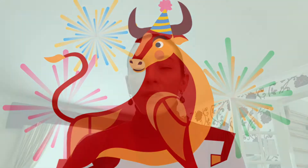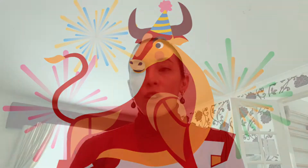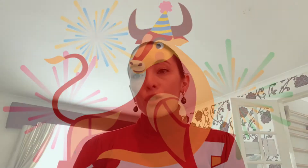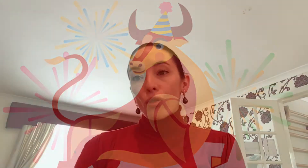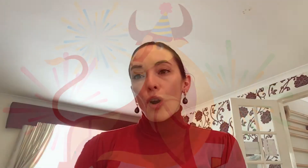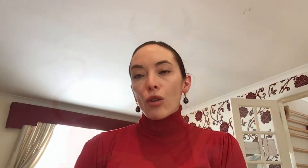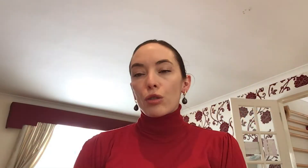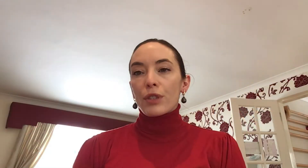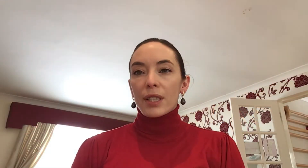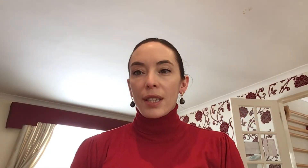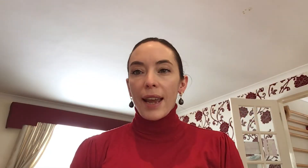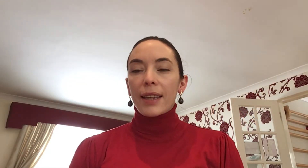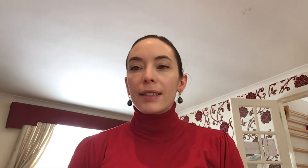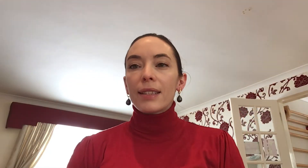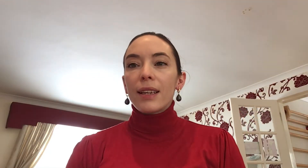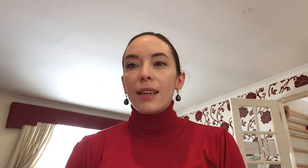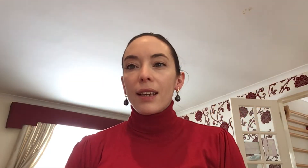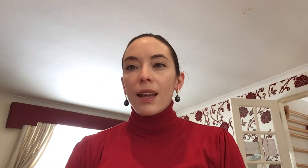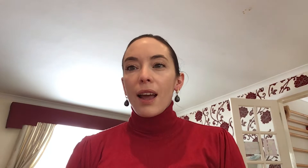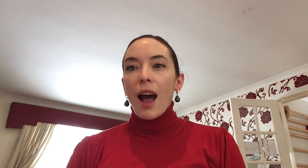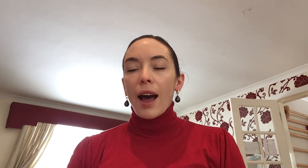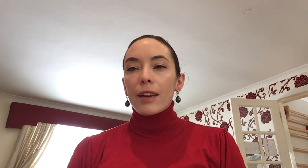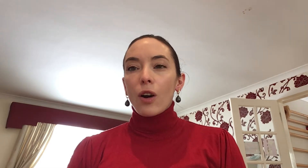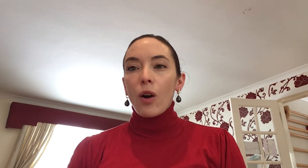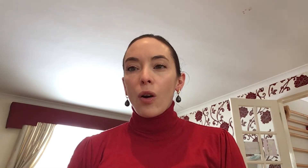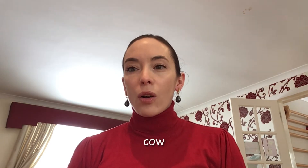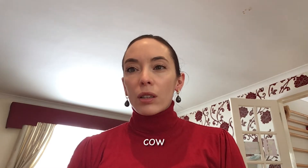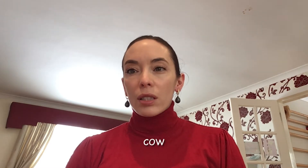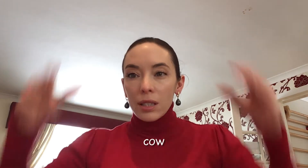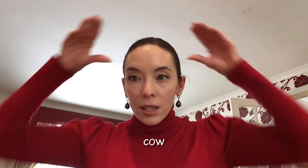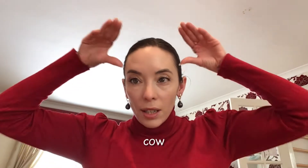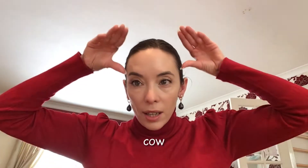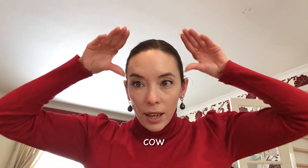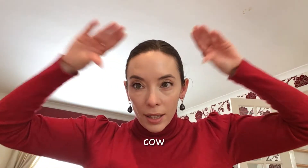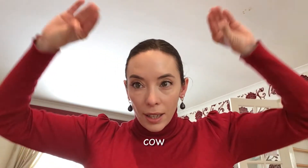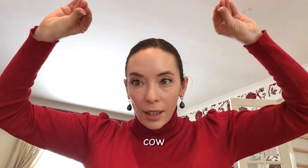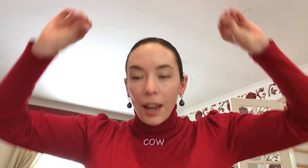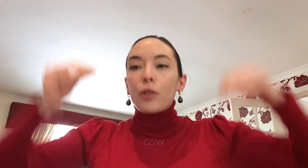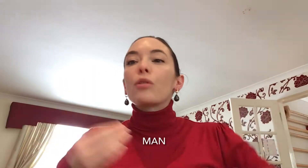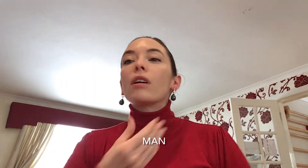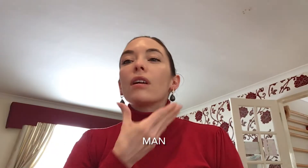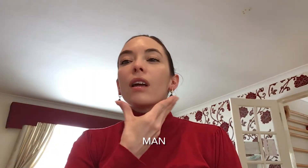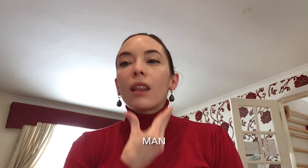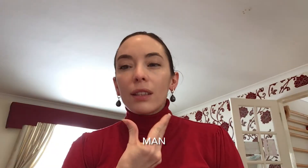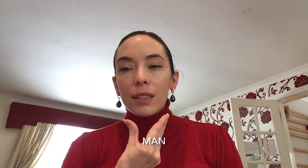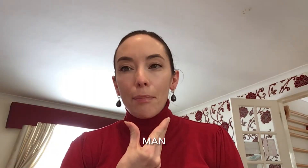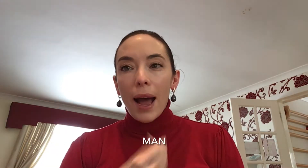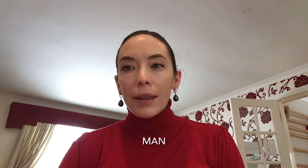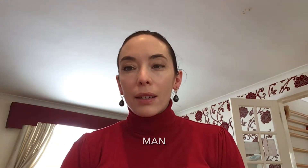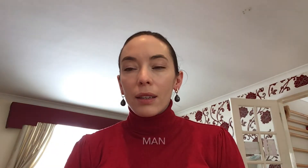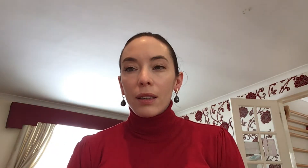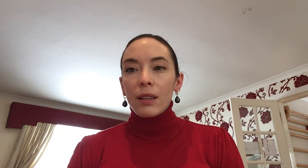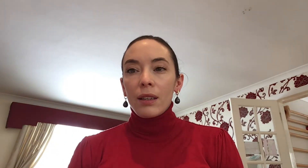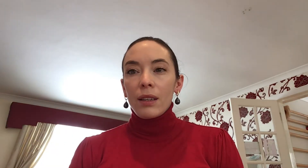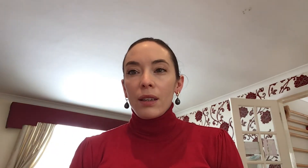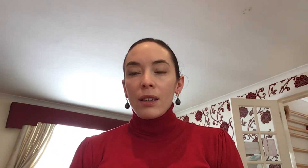So the ox was second. An ox is a cow that's a man.